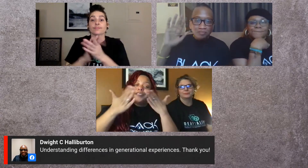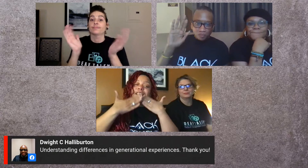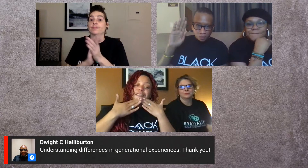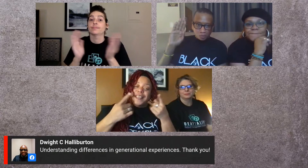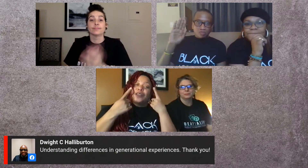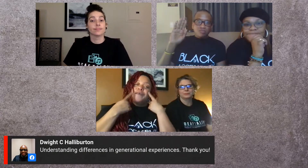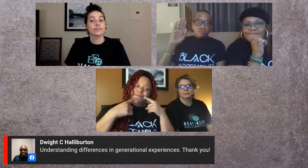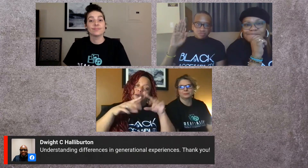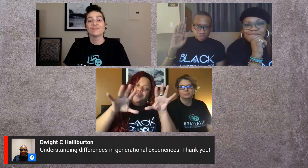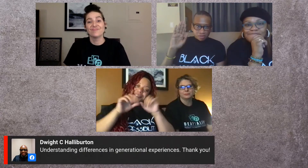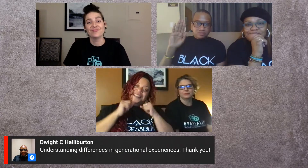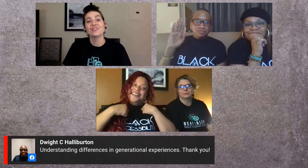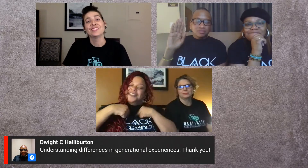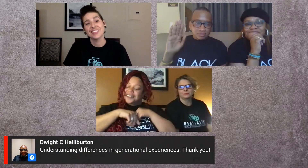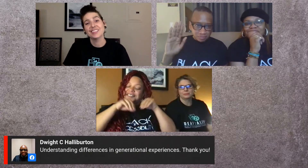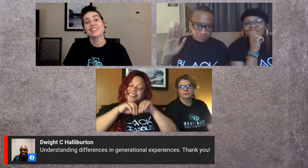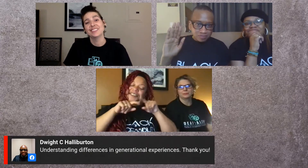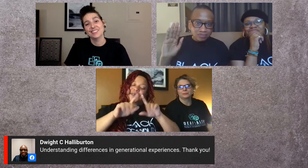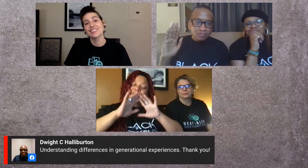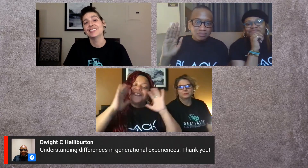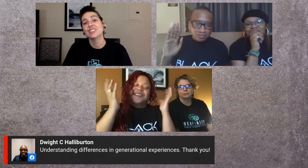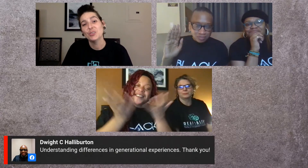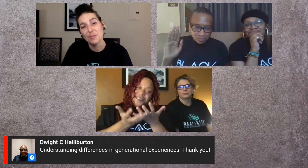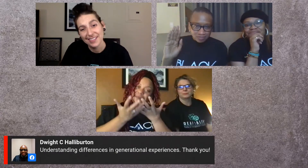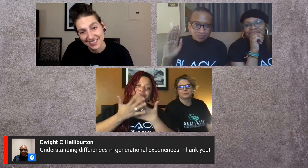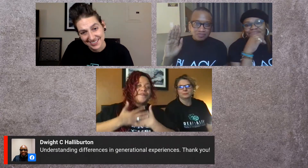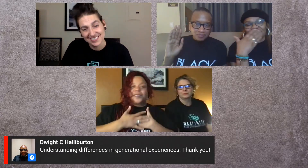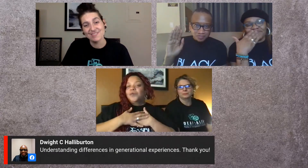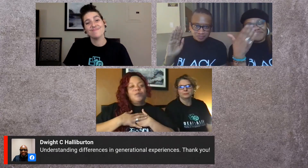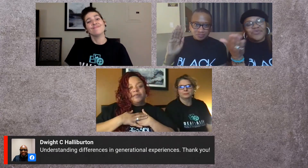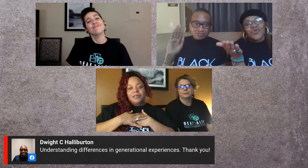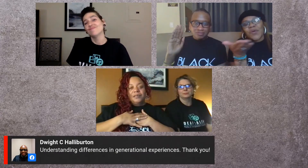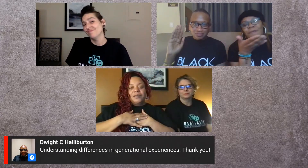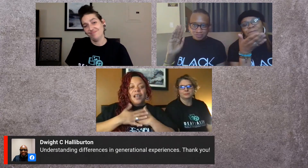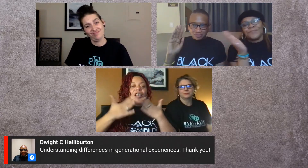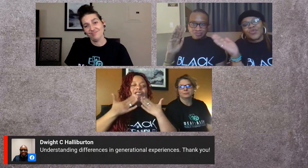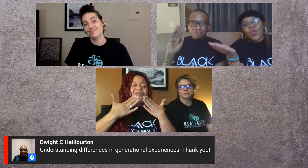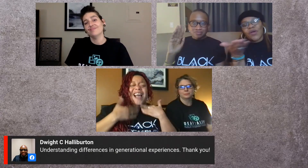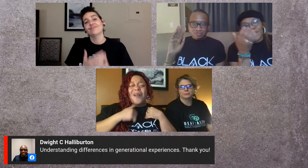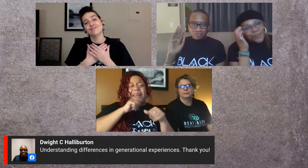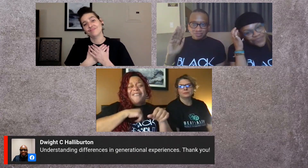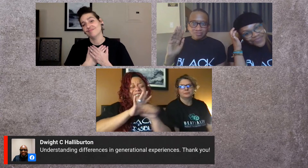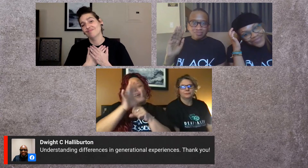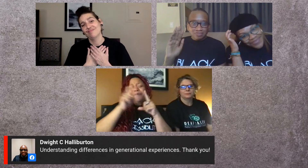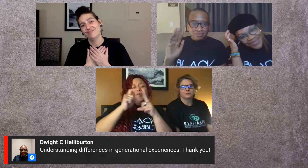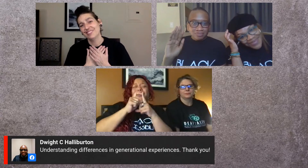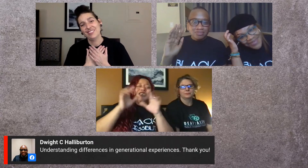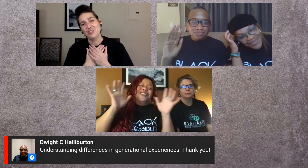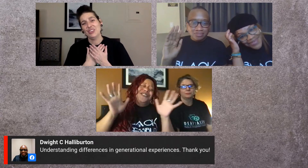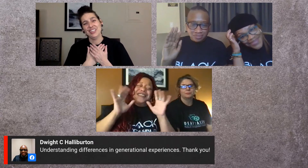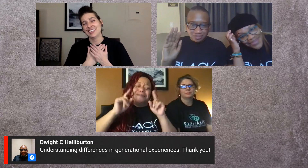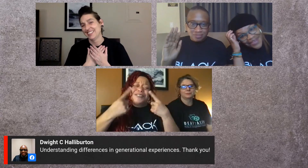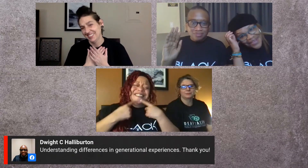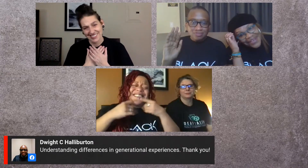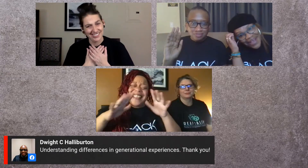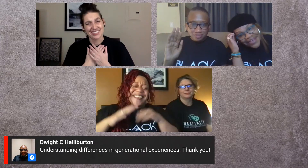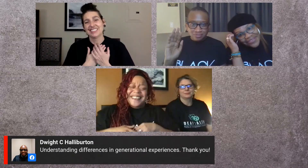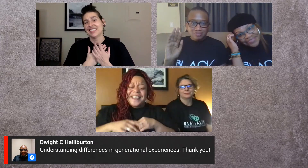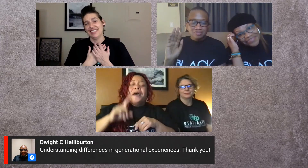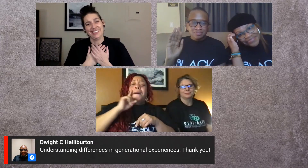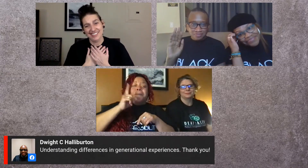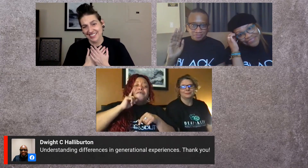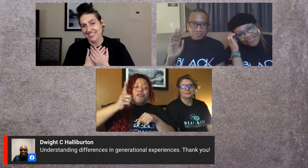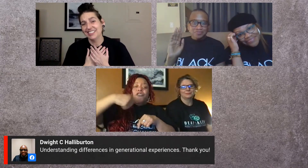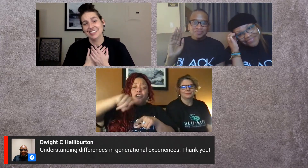That's something that says you can do it. And I just want to thank you. Thank you. You are so welcome, Jade says. I just don't have